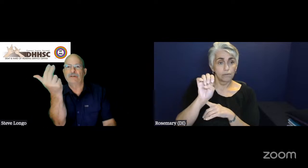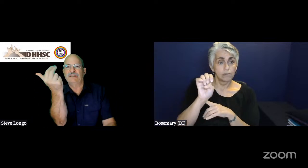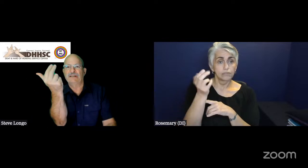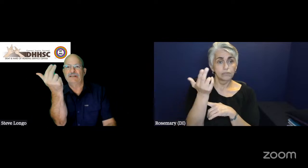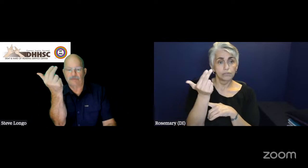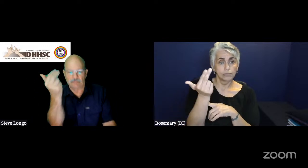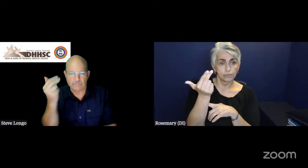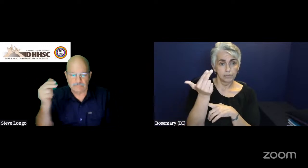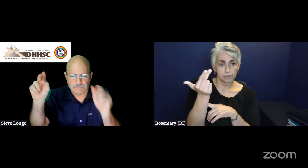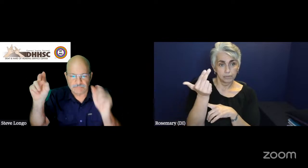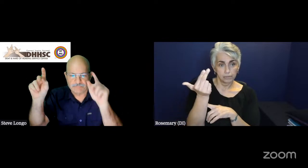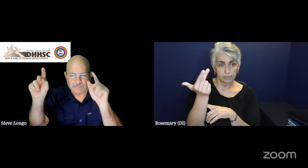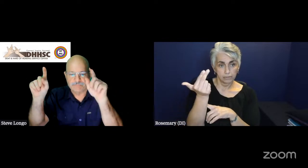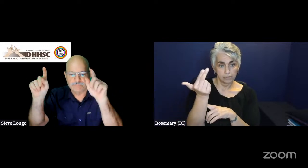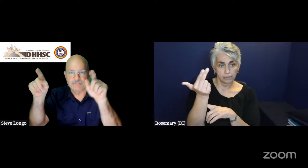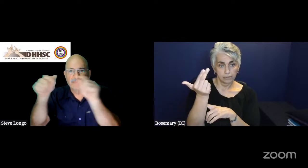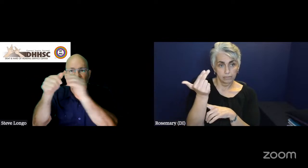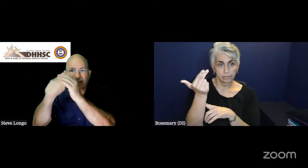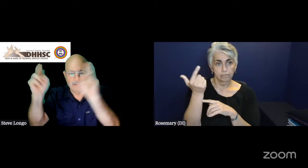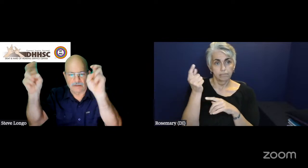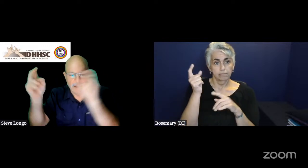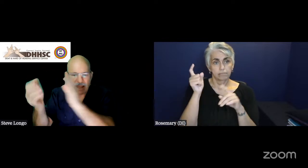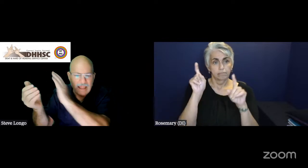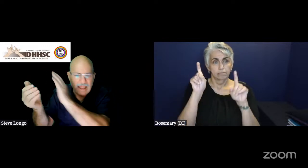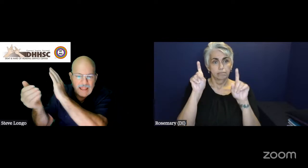Article 13,